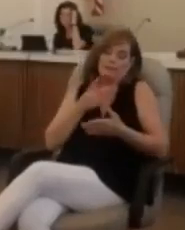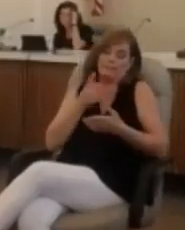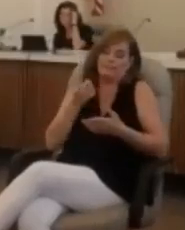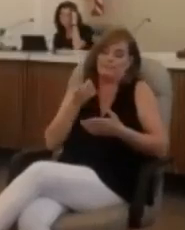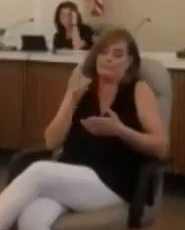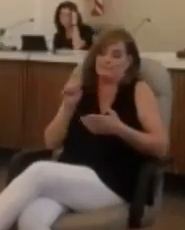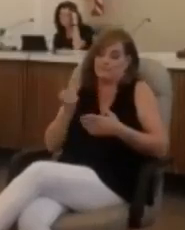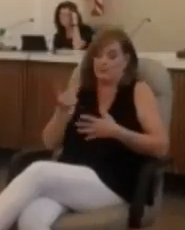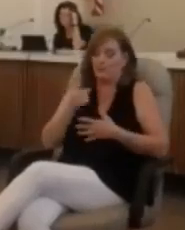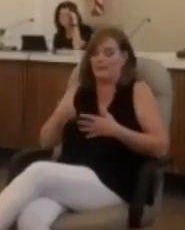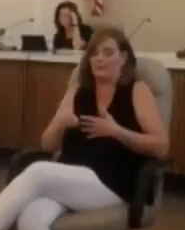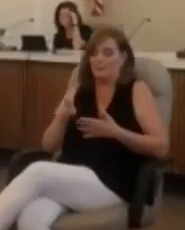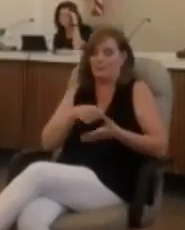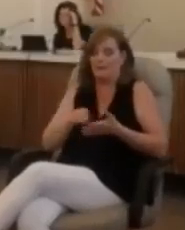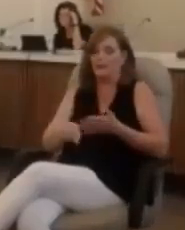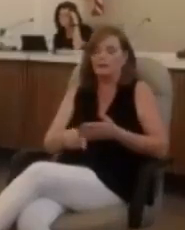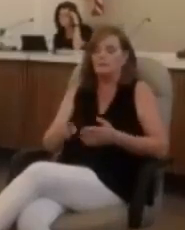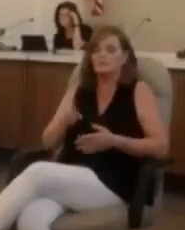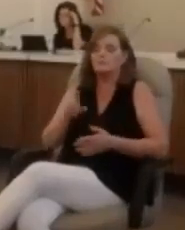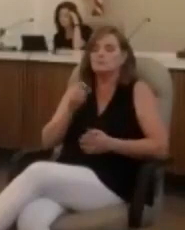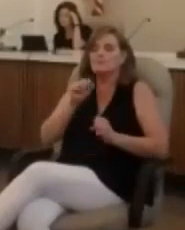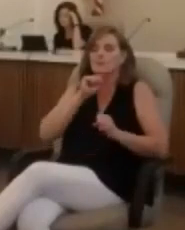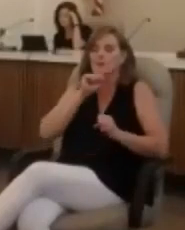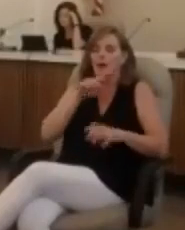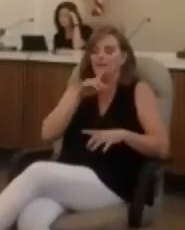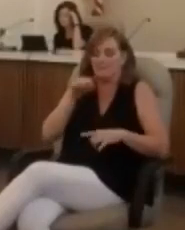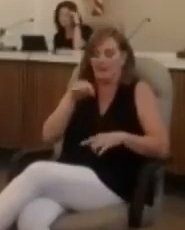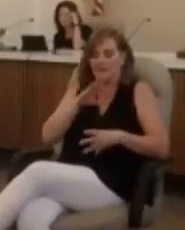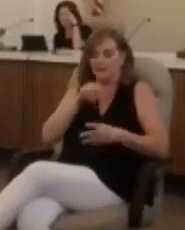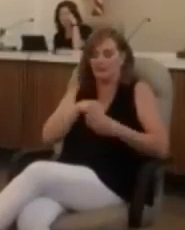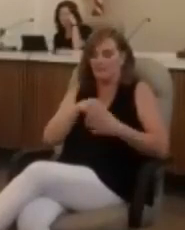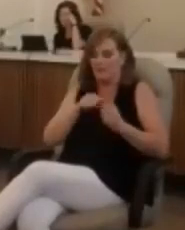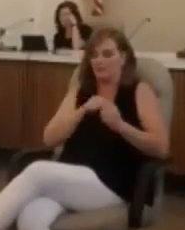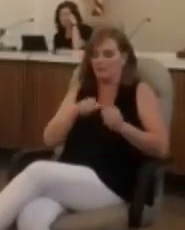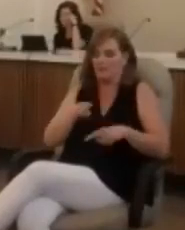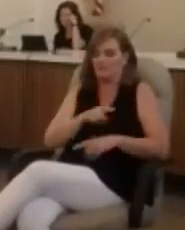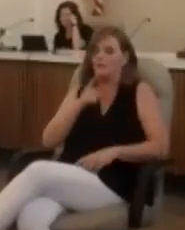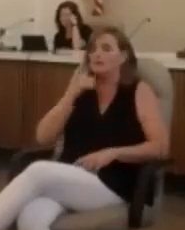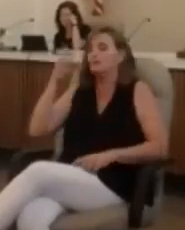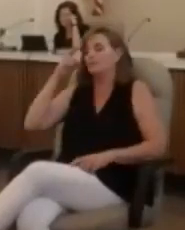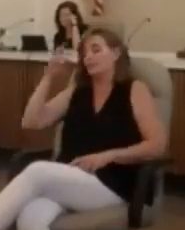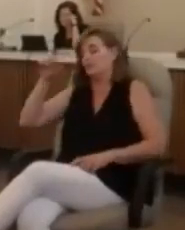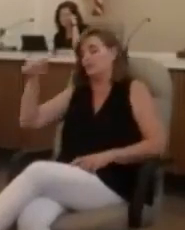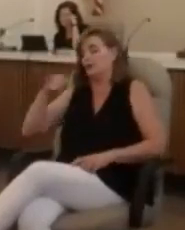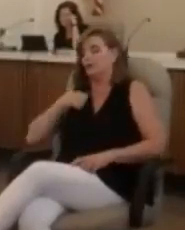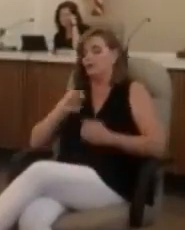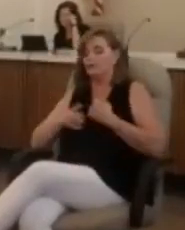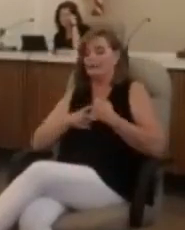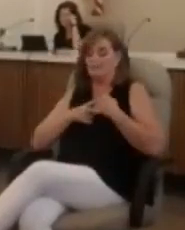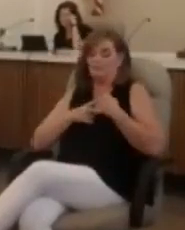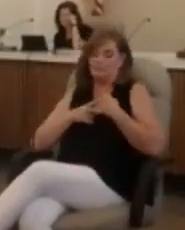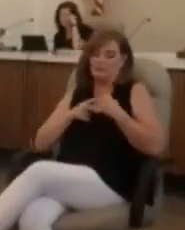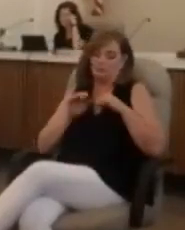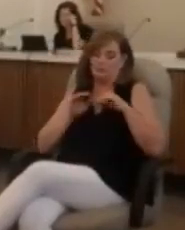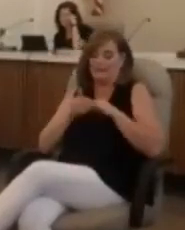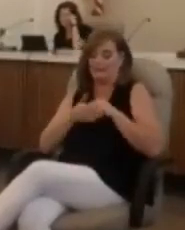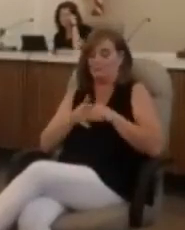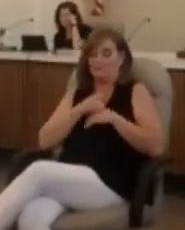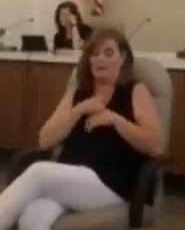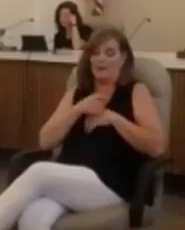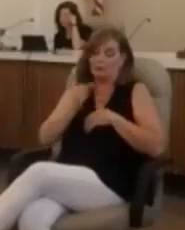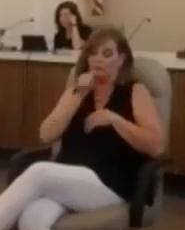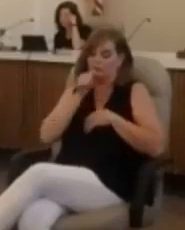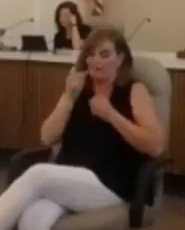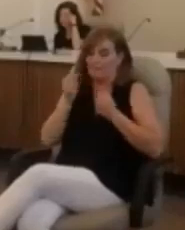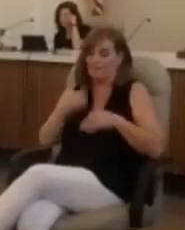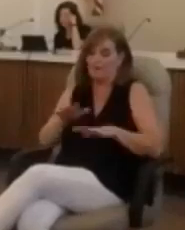There's actually none of that in this if we take the parkland, because all the other conservation easements are private properties. The people who own the land own